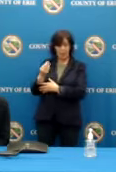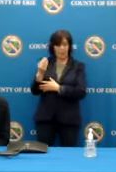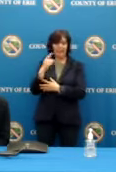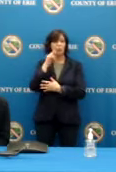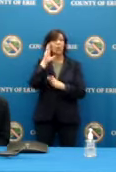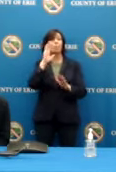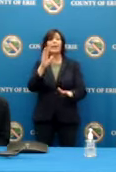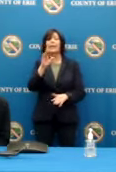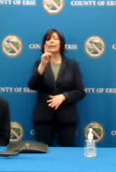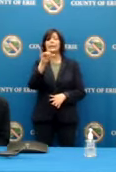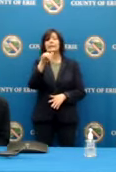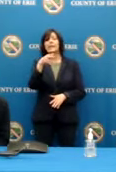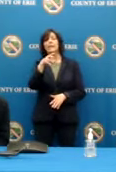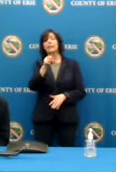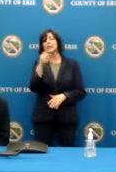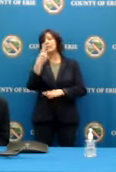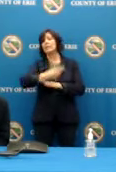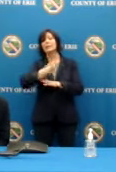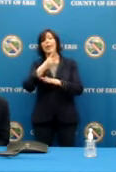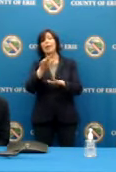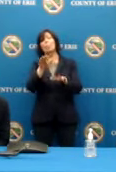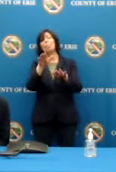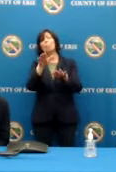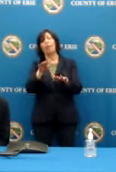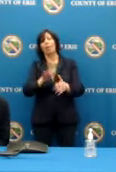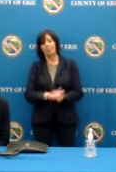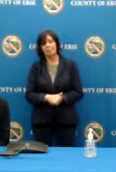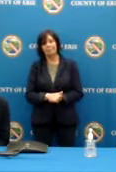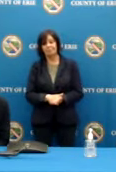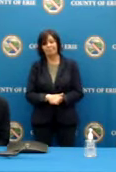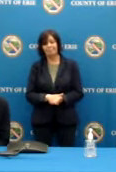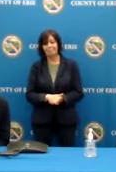miracle. I'll be celebrating with a shot of Krupnik, let's put it that way.